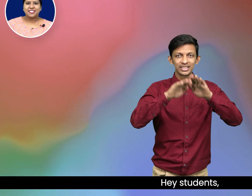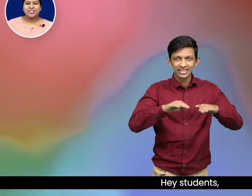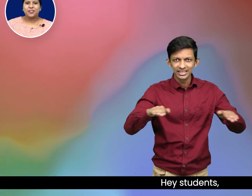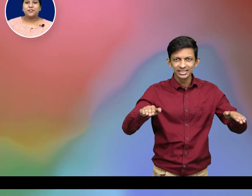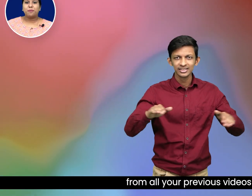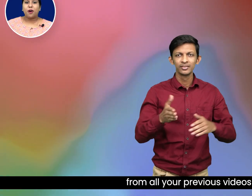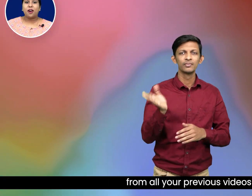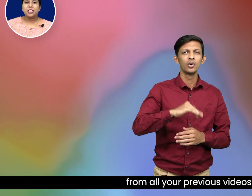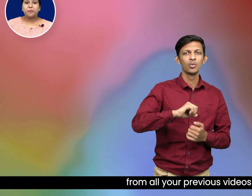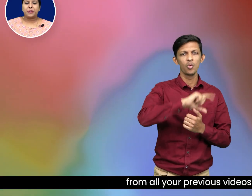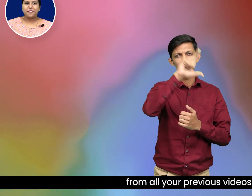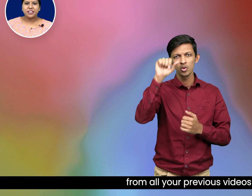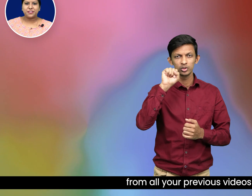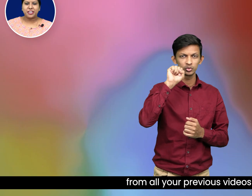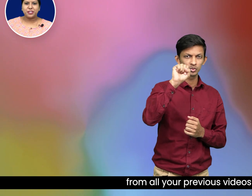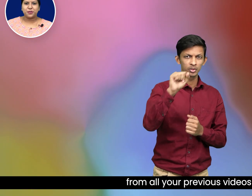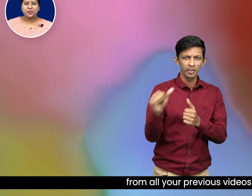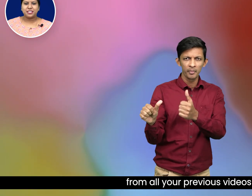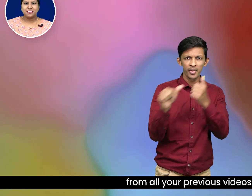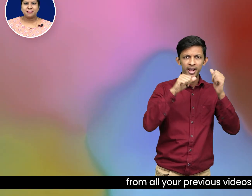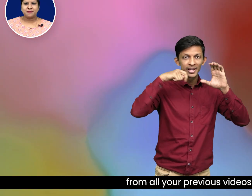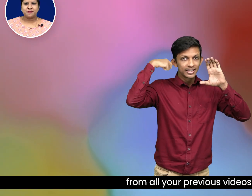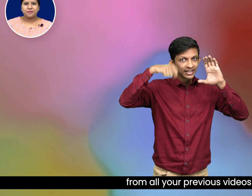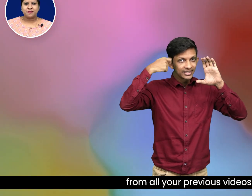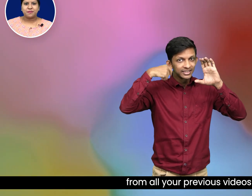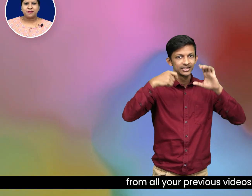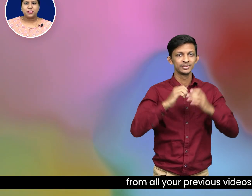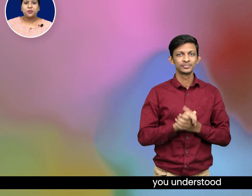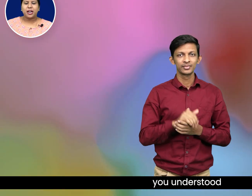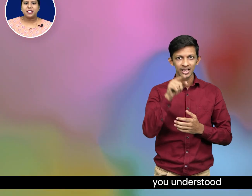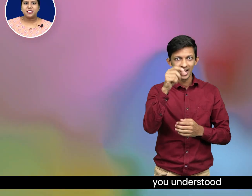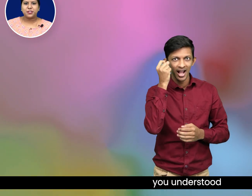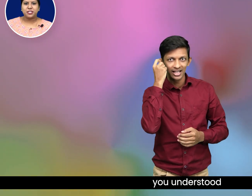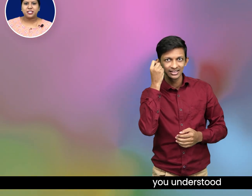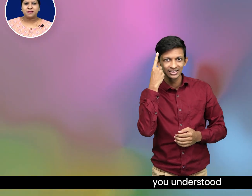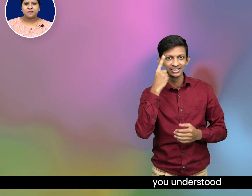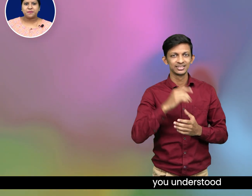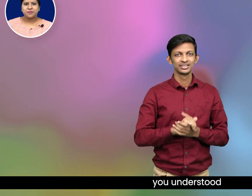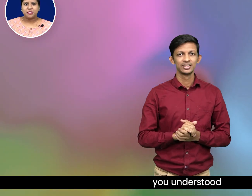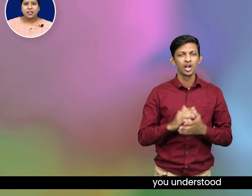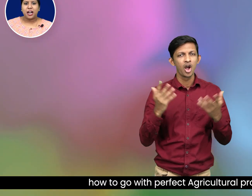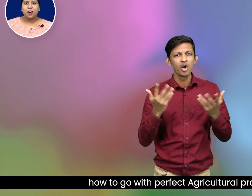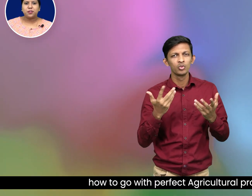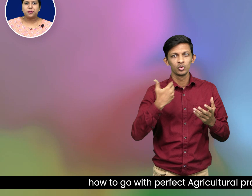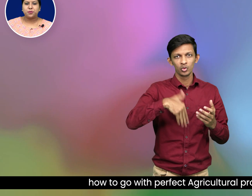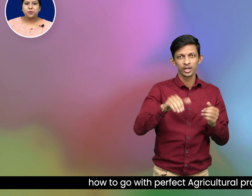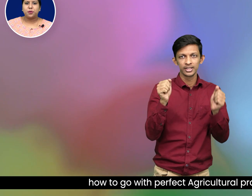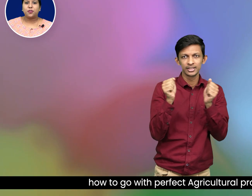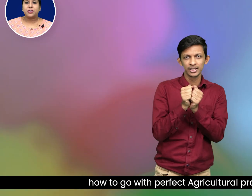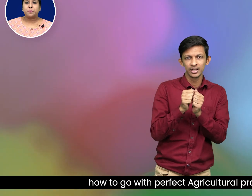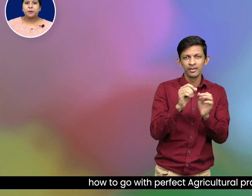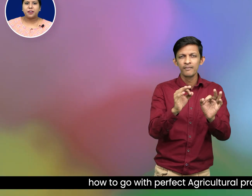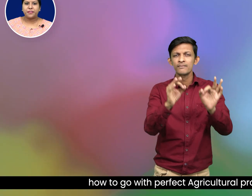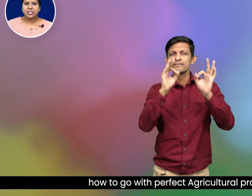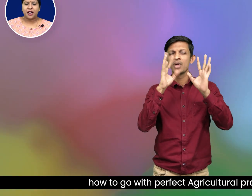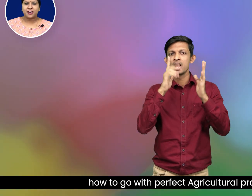students, from all your previous videos, you understood how to go